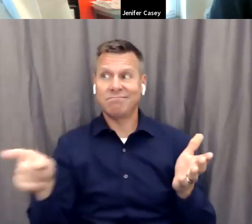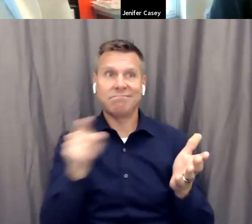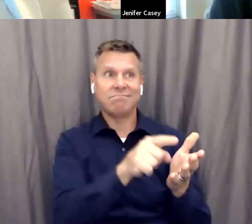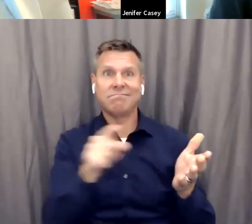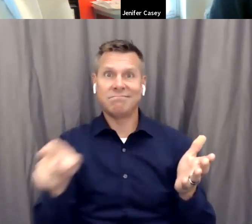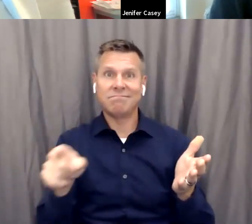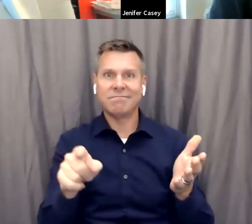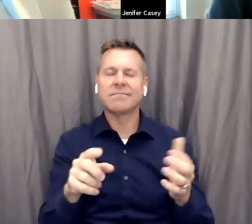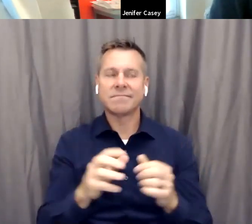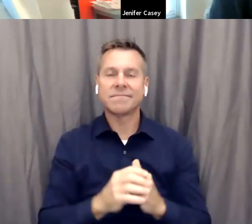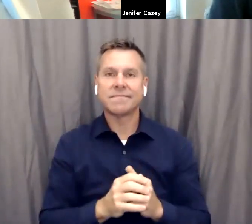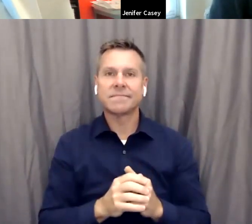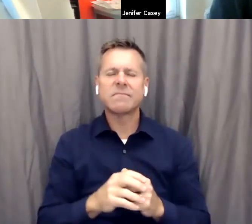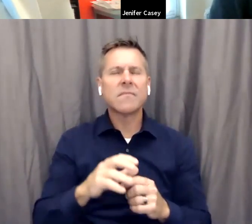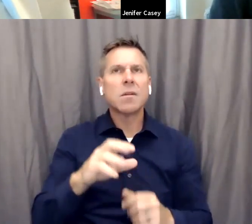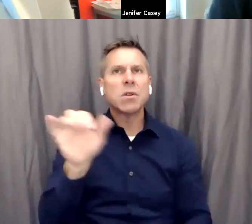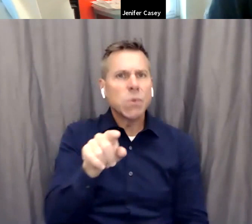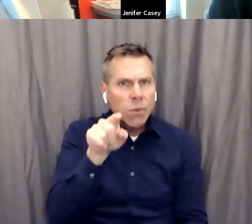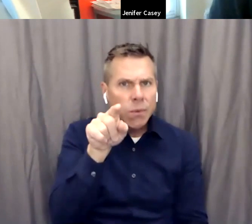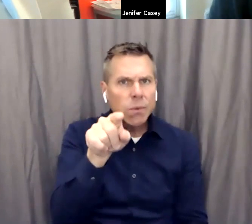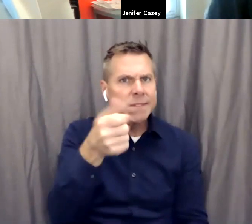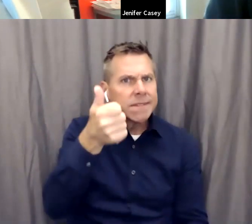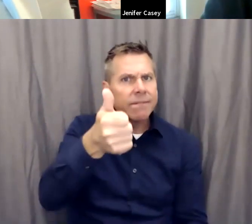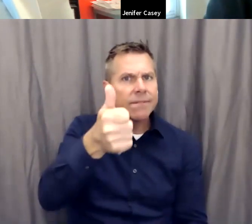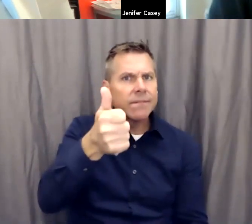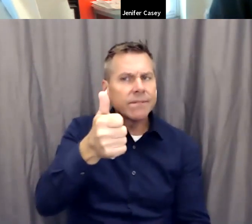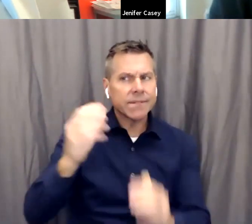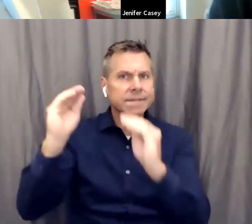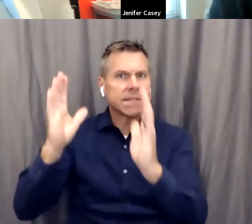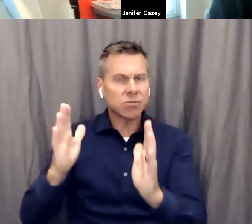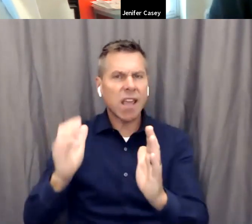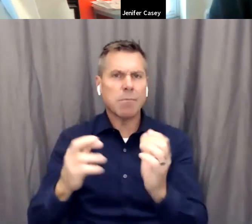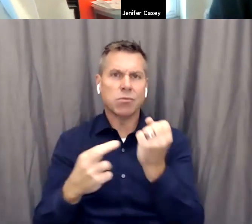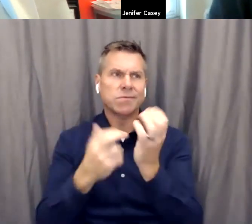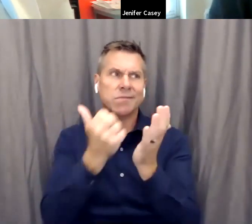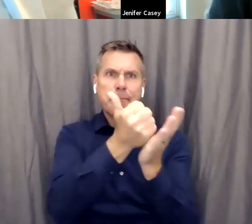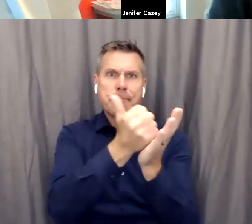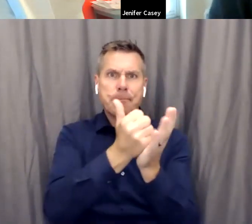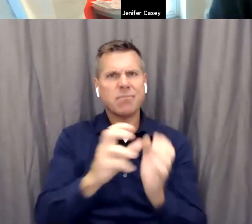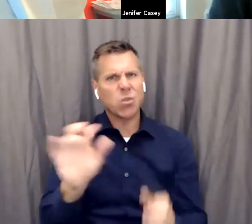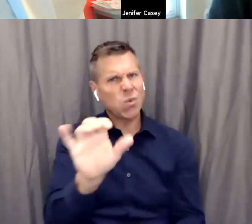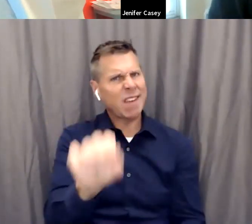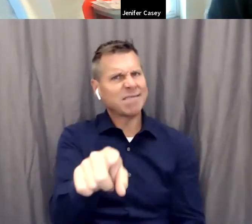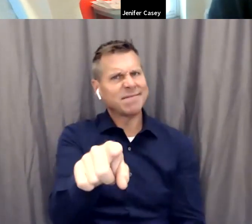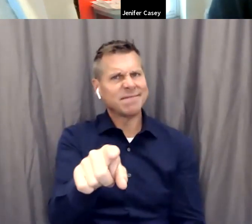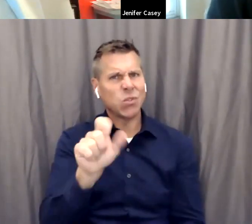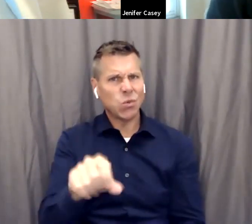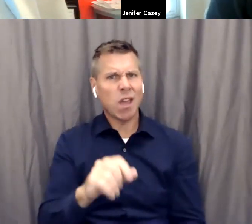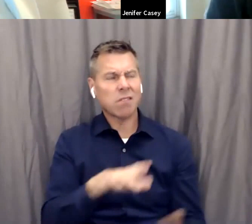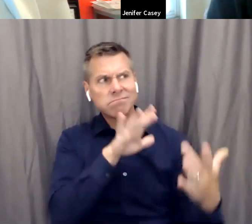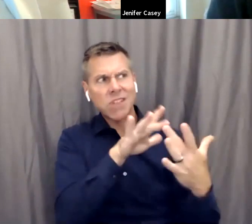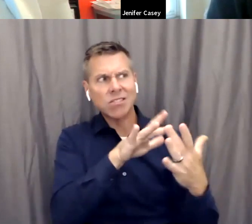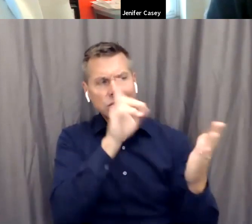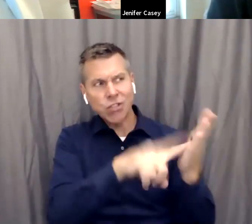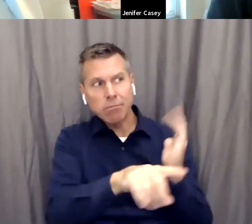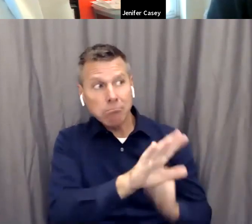mentoring. But you can be a resource as an instructor. Like I said, you can do all those things. You can check in with